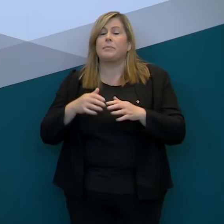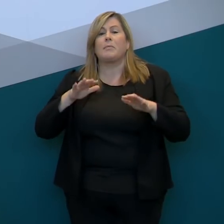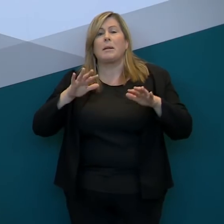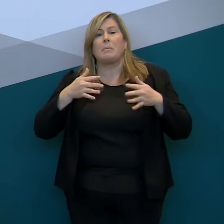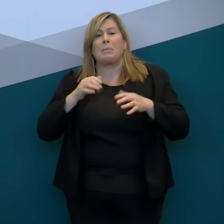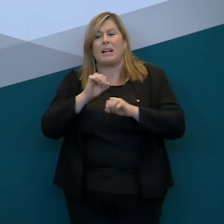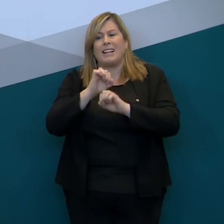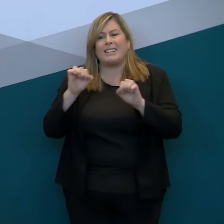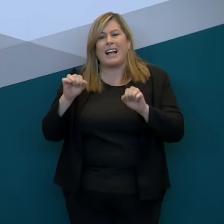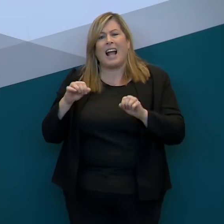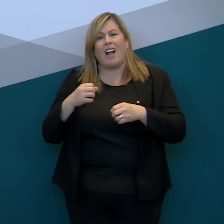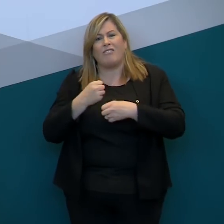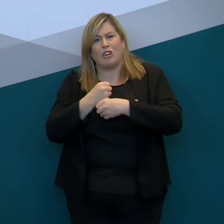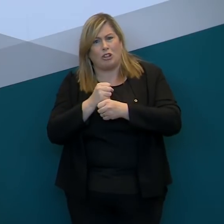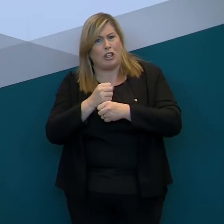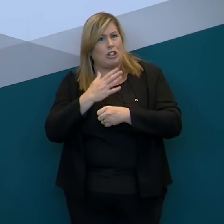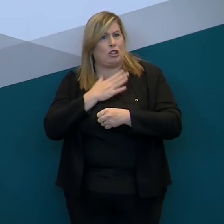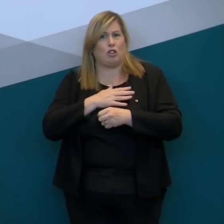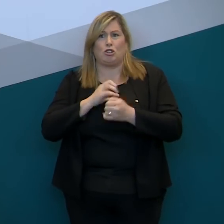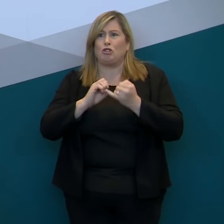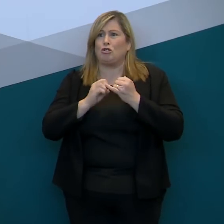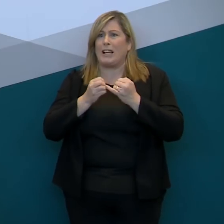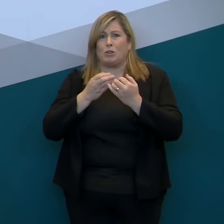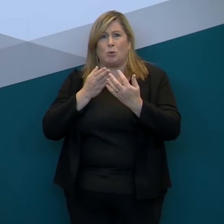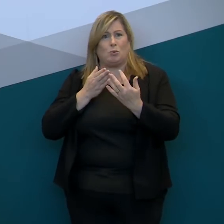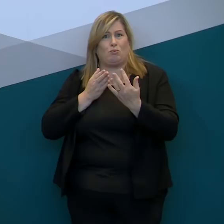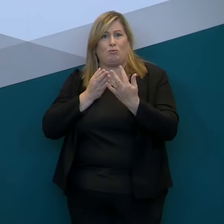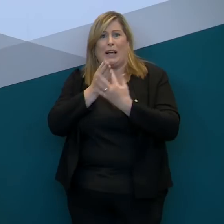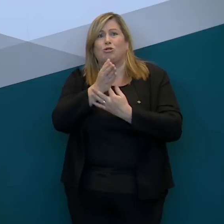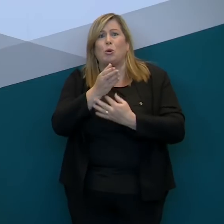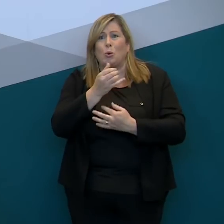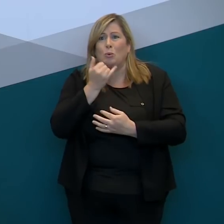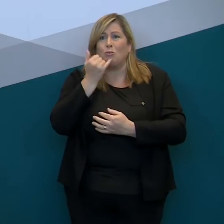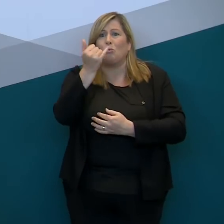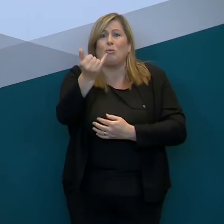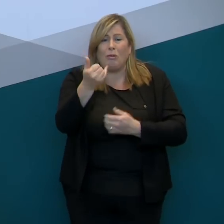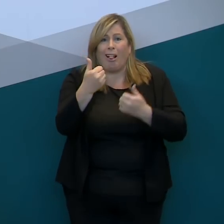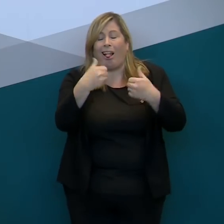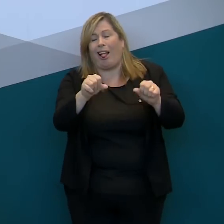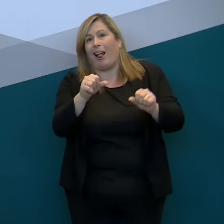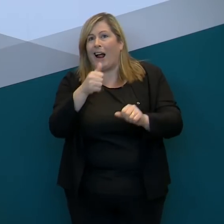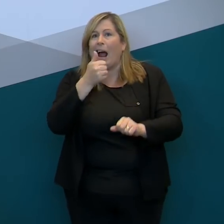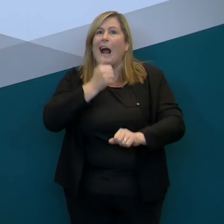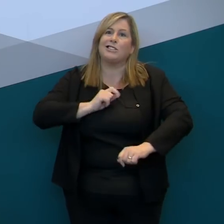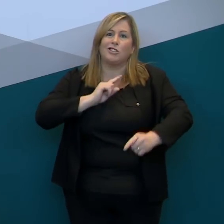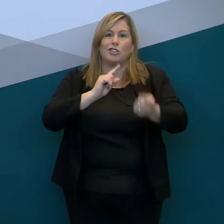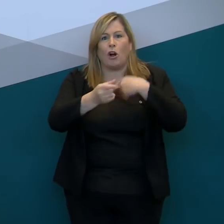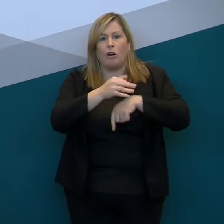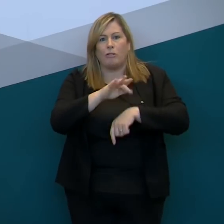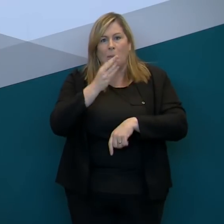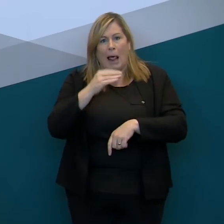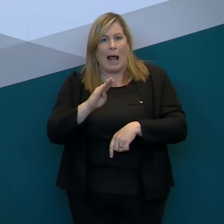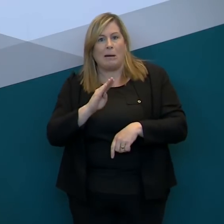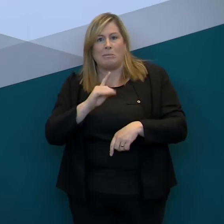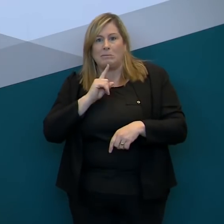around even trying to get through to the labs in the first place. Yes. They feel that there's significant understaffment of I completely